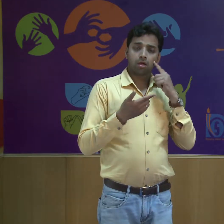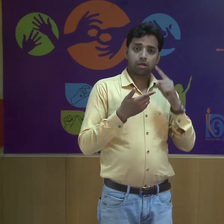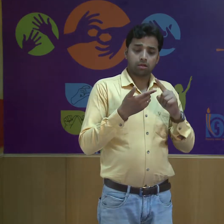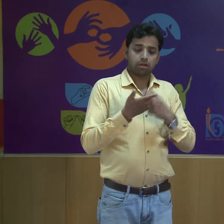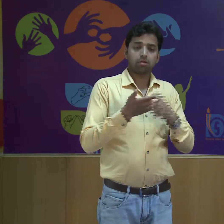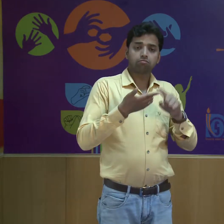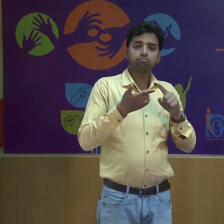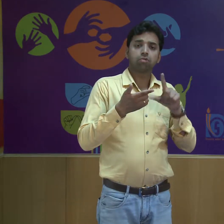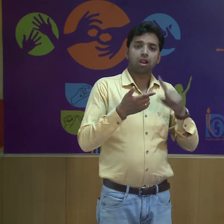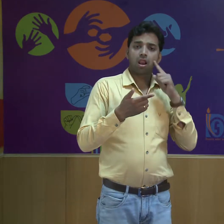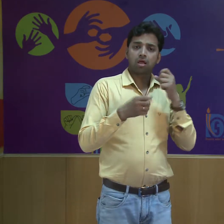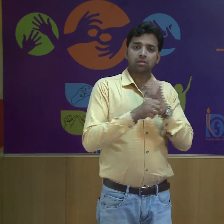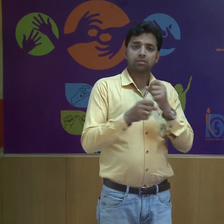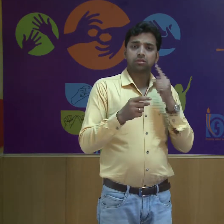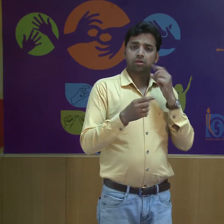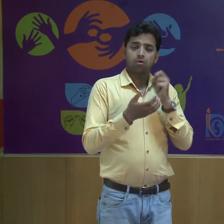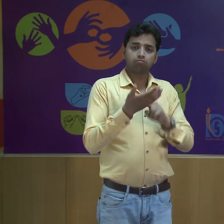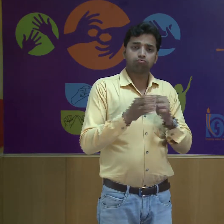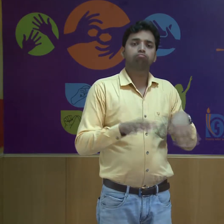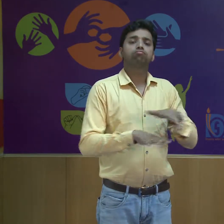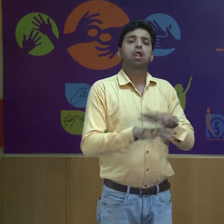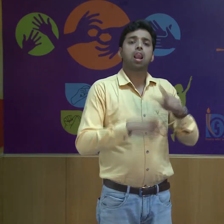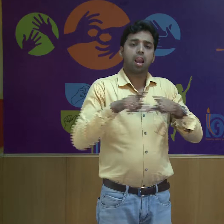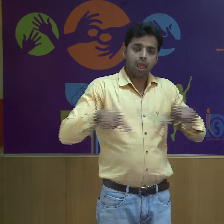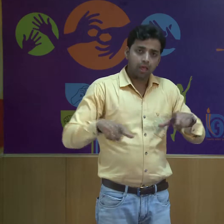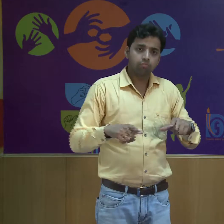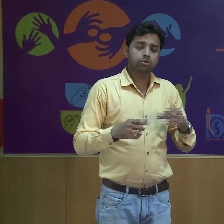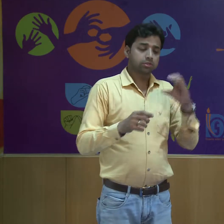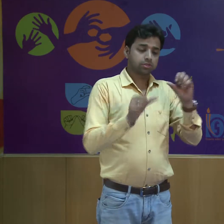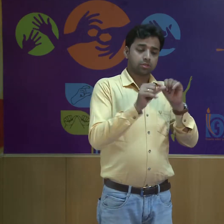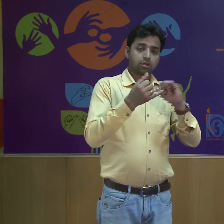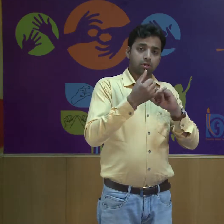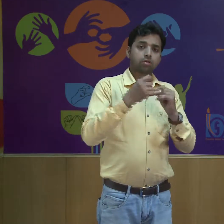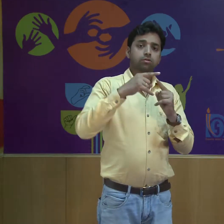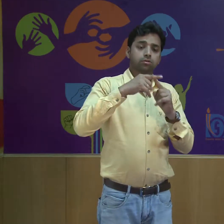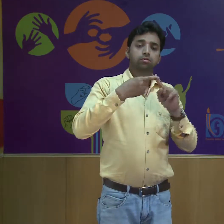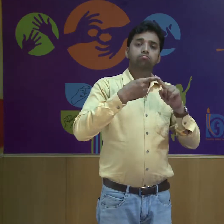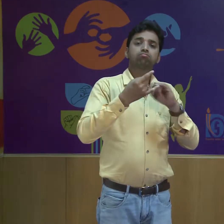languages, castes and cultures in India.